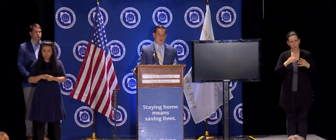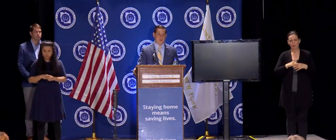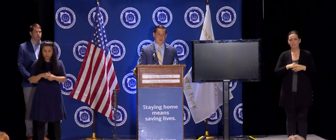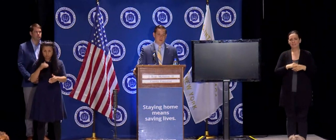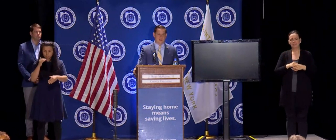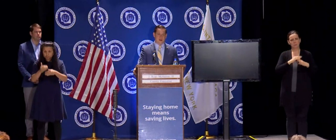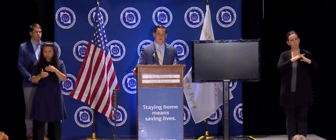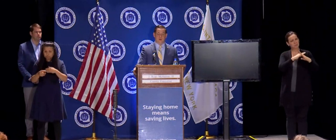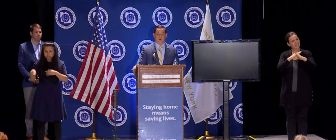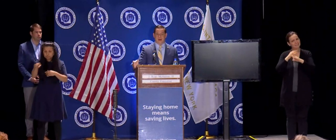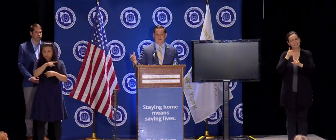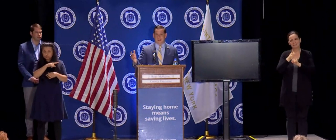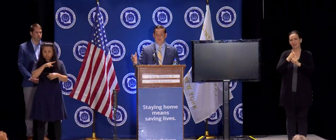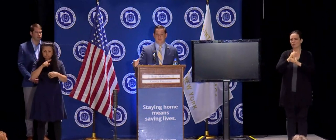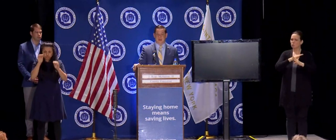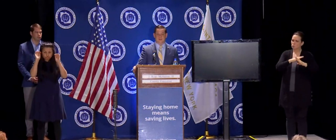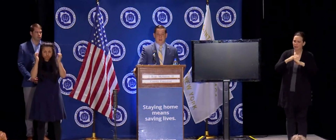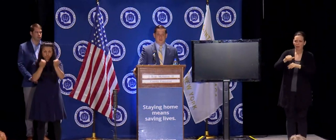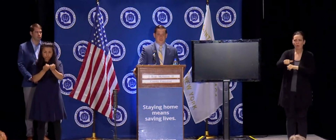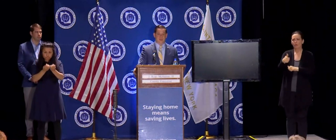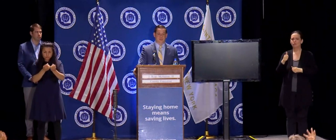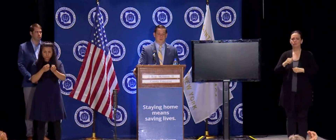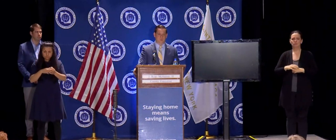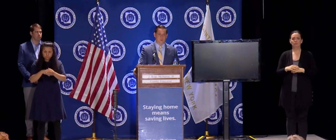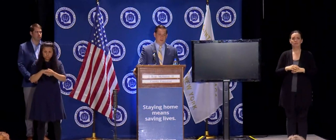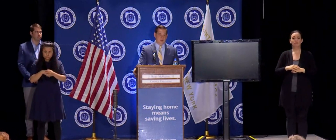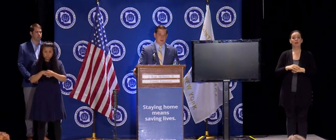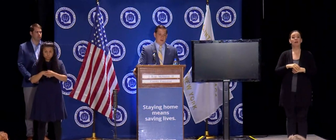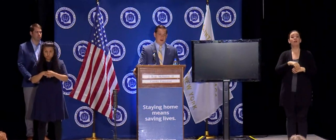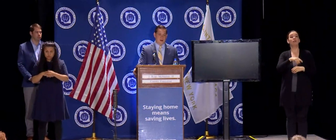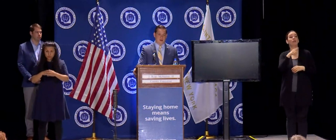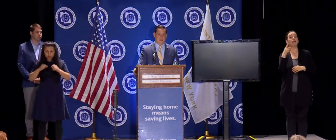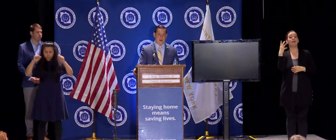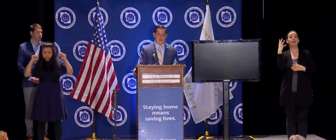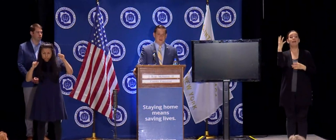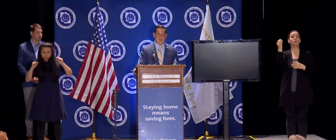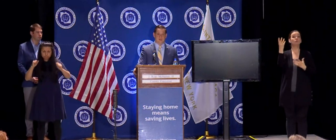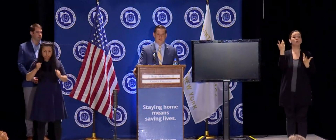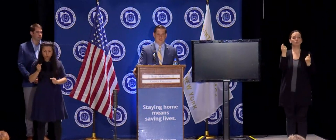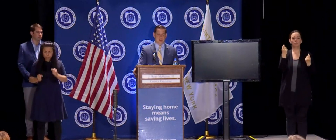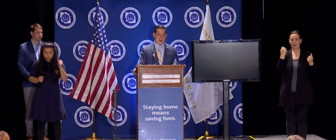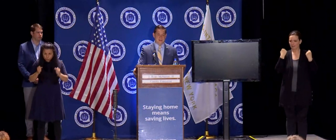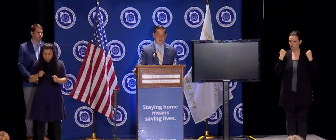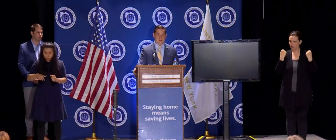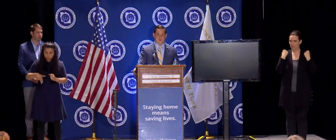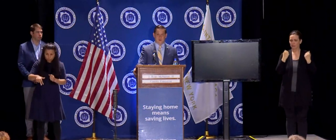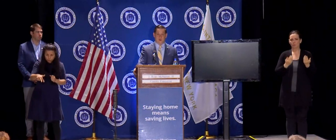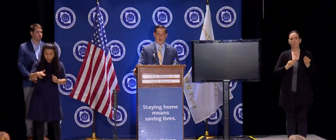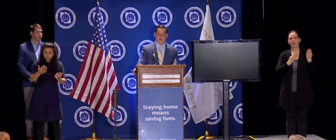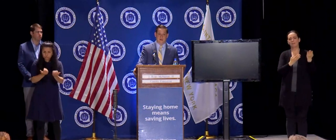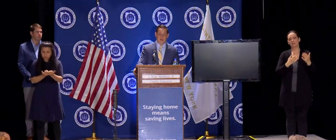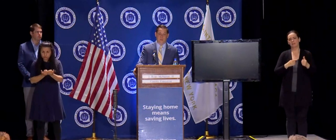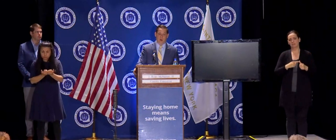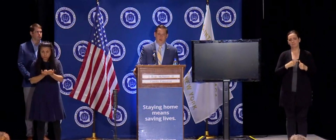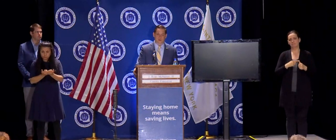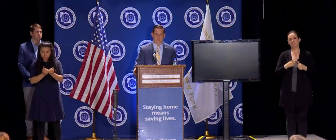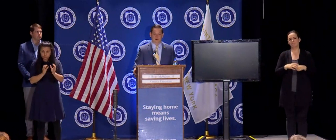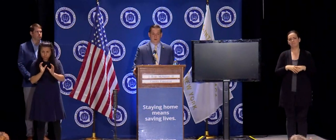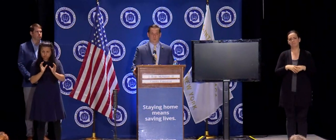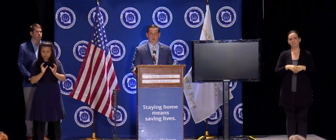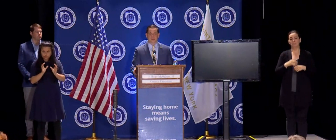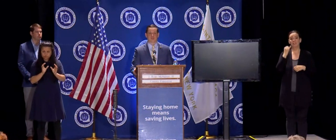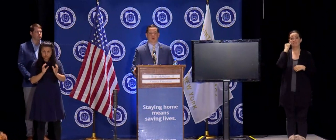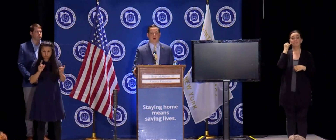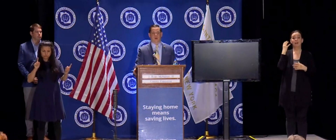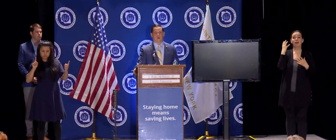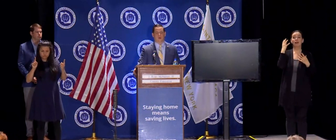your family. And then if you're going out to exercise, my suggestion would be that there's a chance, if you're in our parks or